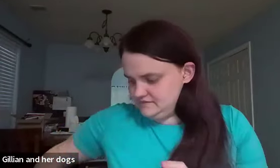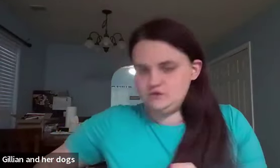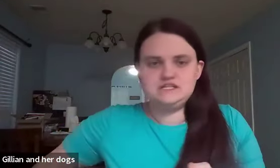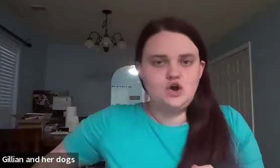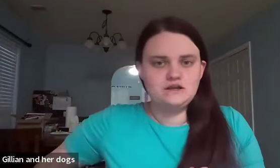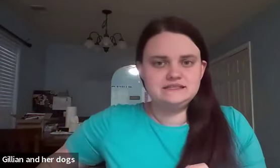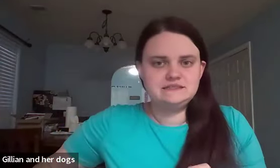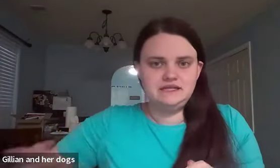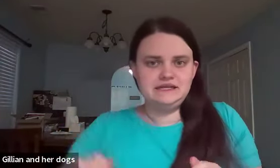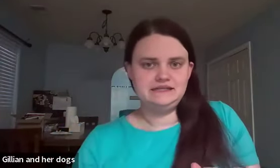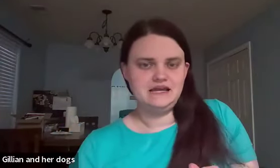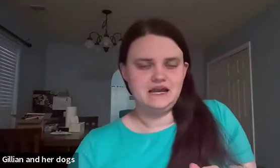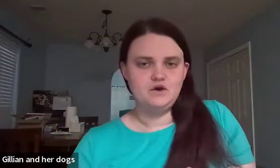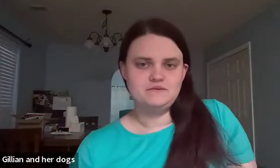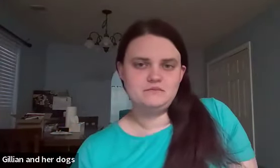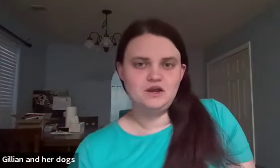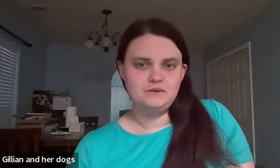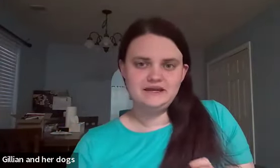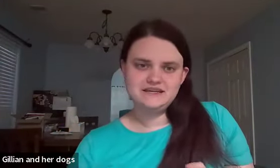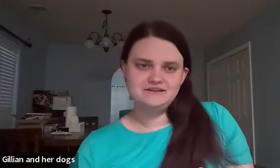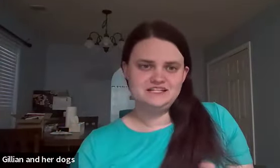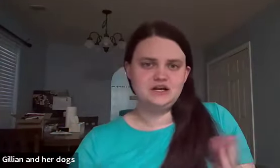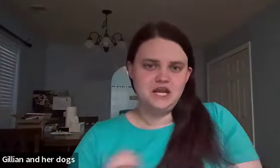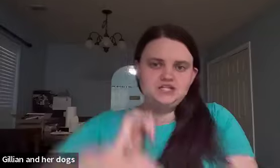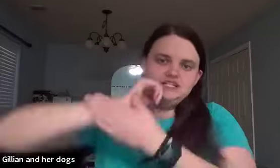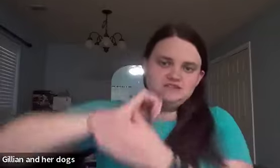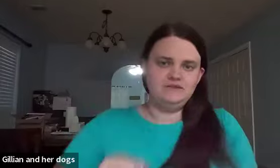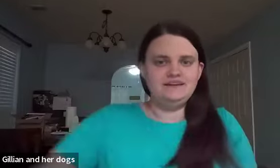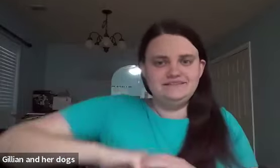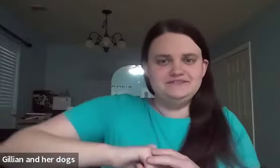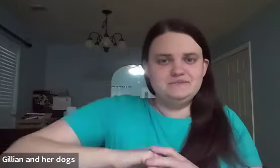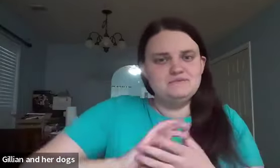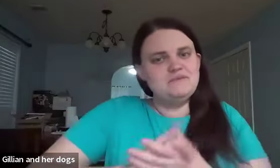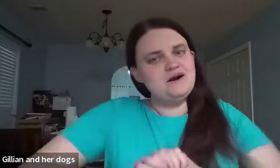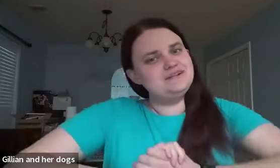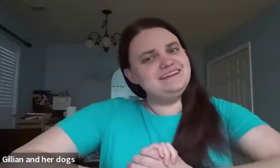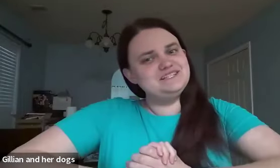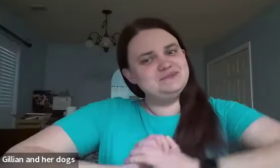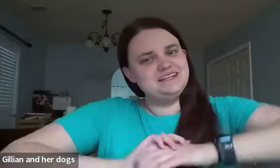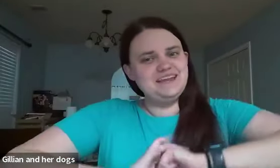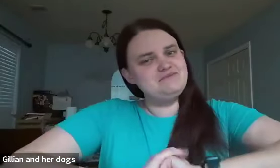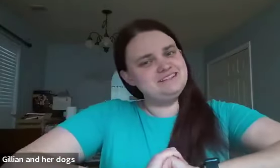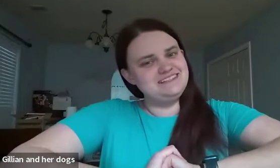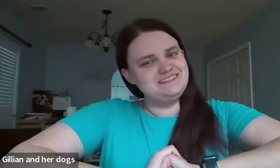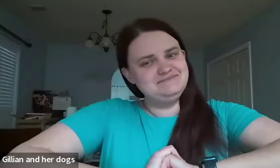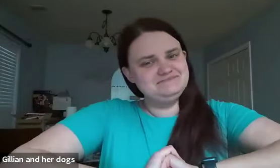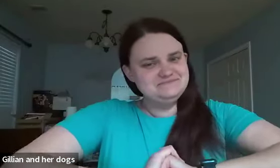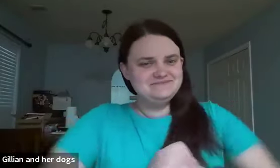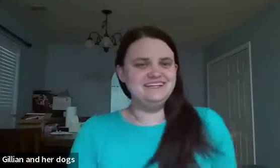There was a dog next to me, and I know if I put my arm back down, he's gonna nudge it. So I'm like lifting my arm up awkwardly, like just pretend like I'm resting them.